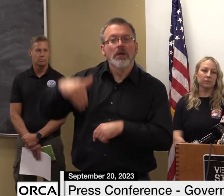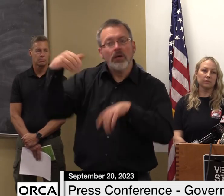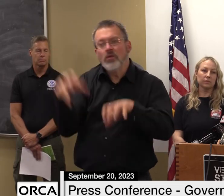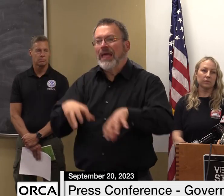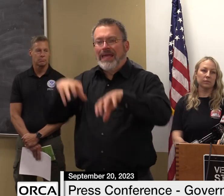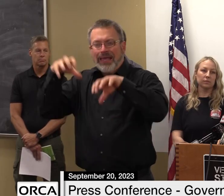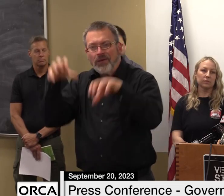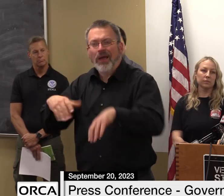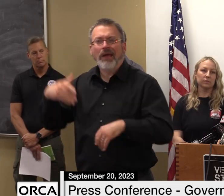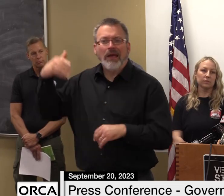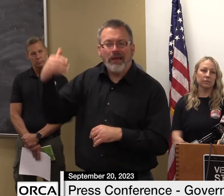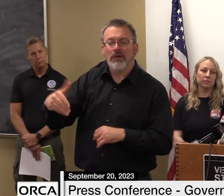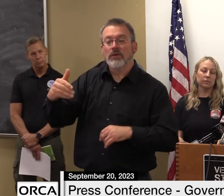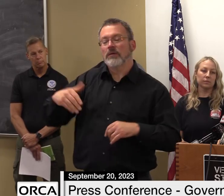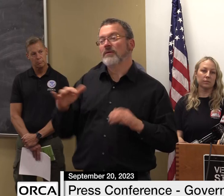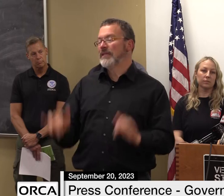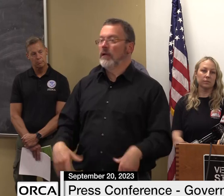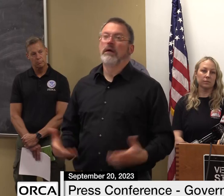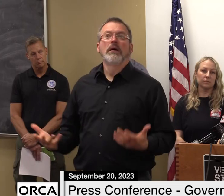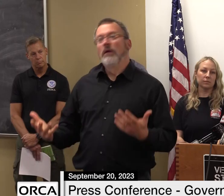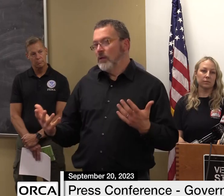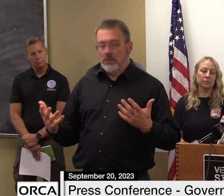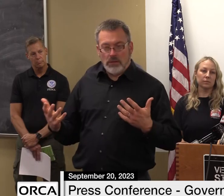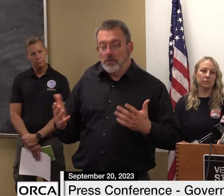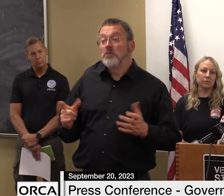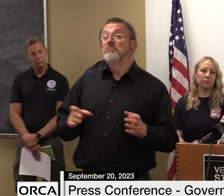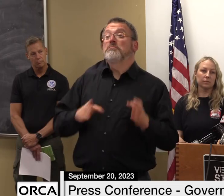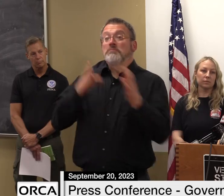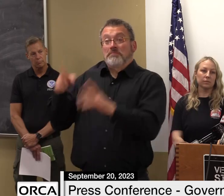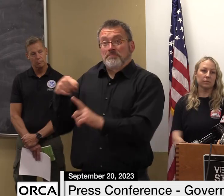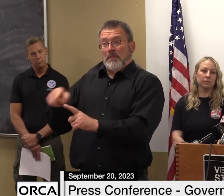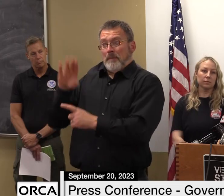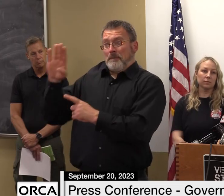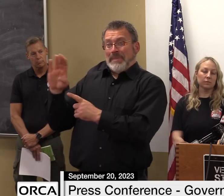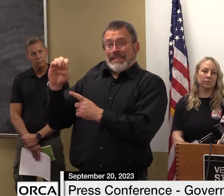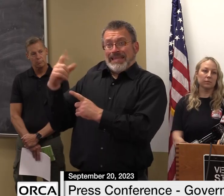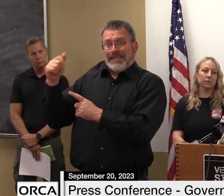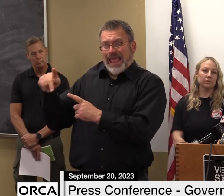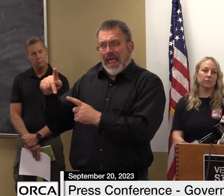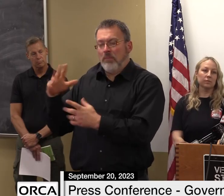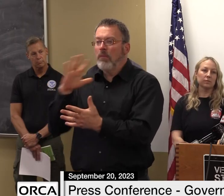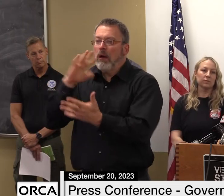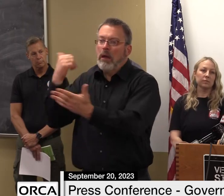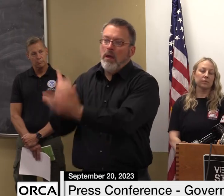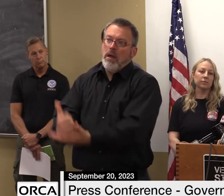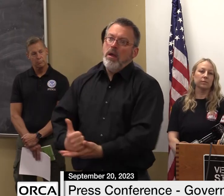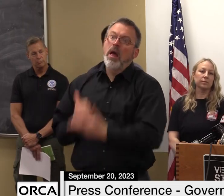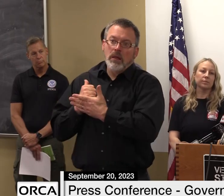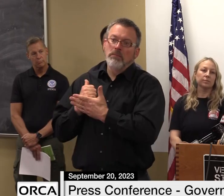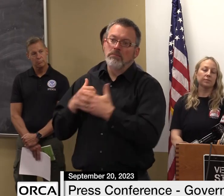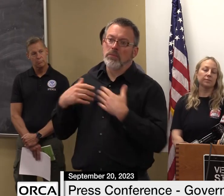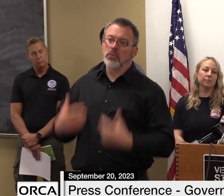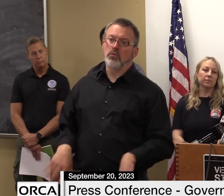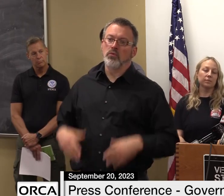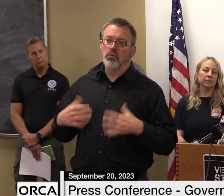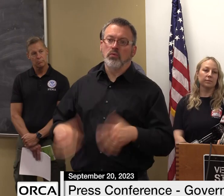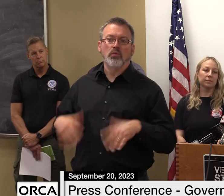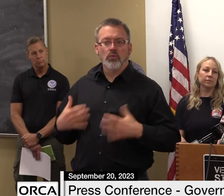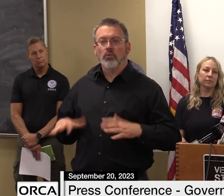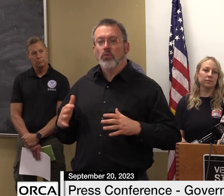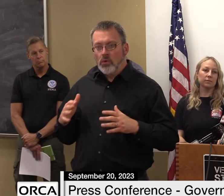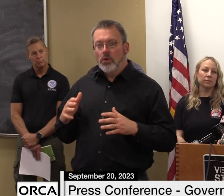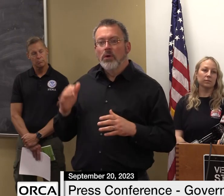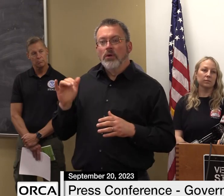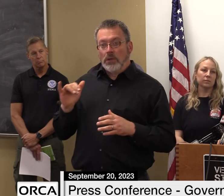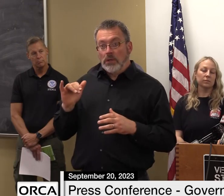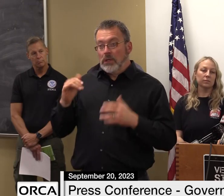businesses, the only aid they would receive. The initial allotment started our path to recovery. Lifting the cap is going to help Onion River